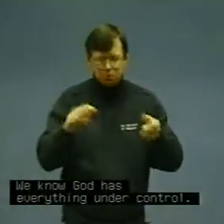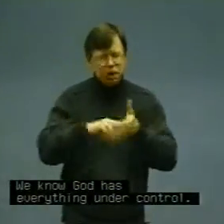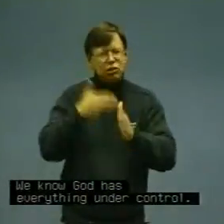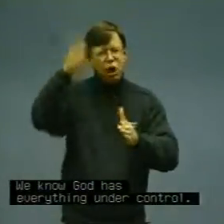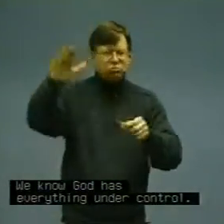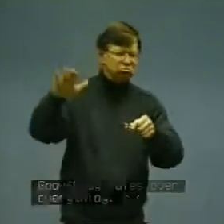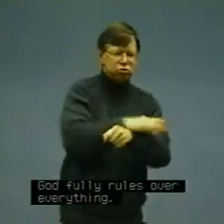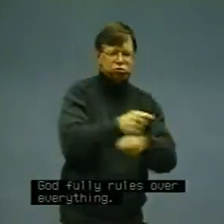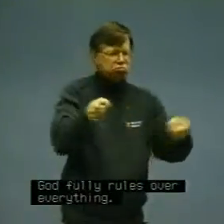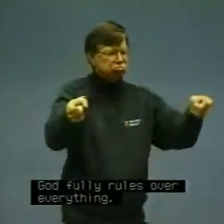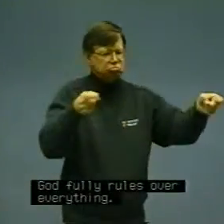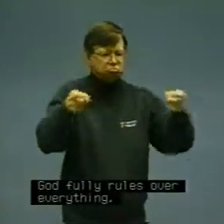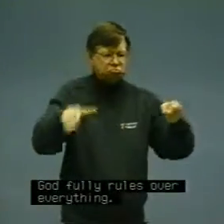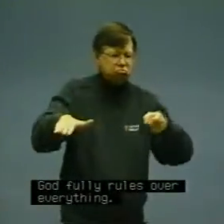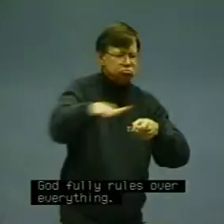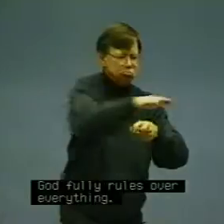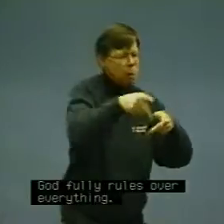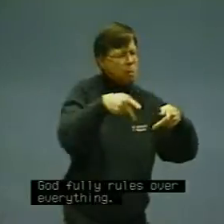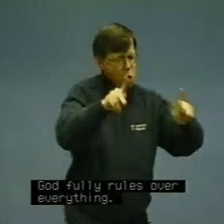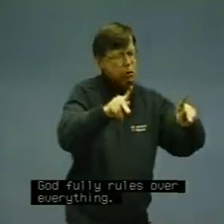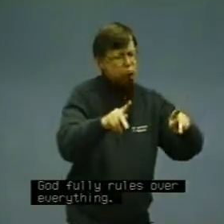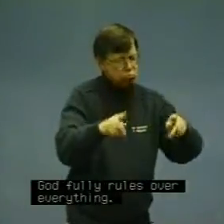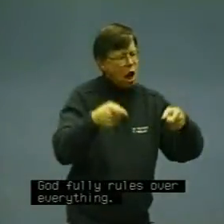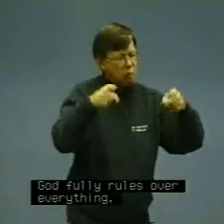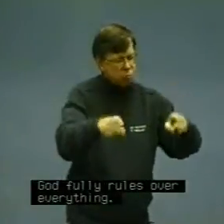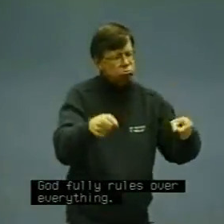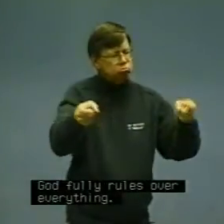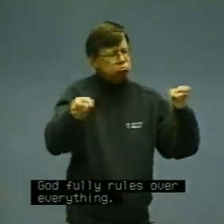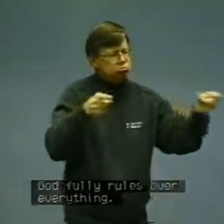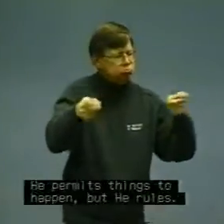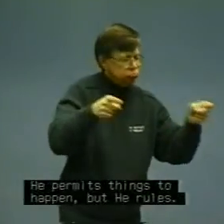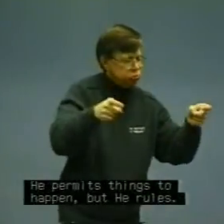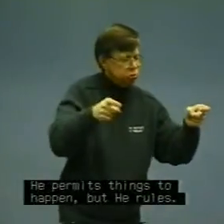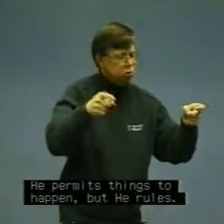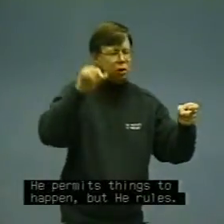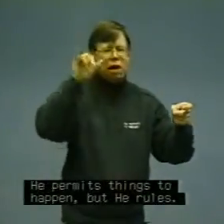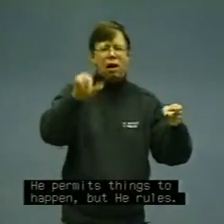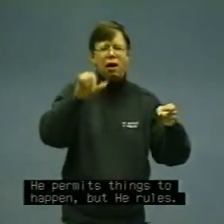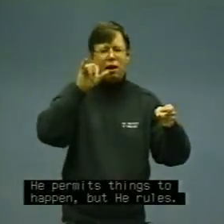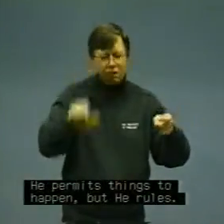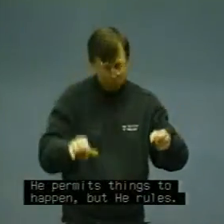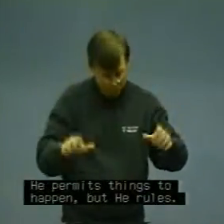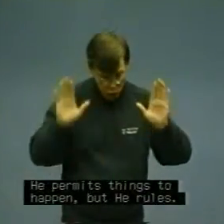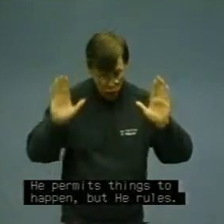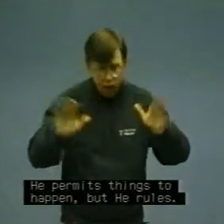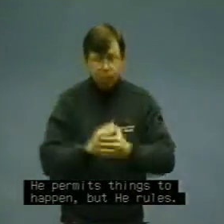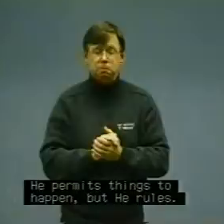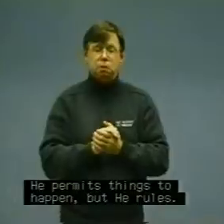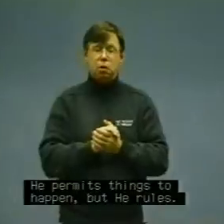everything under control. God fully rules over everything. He permits things to happen, but